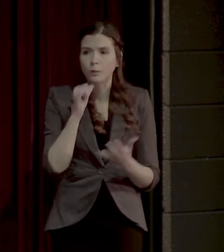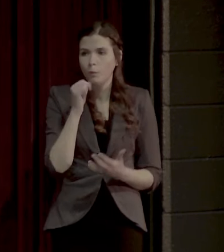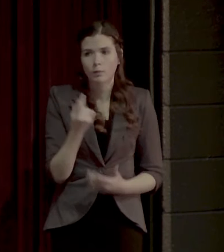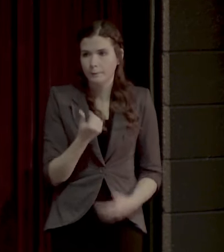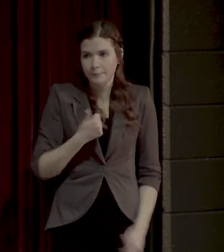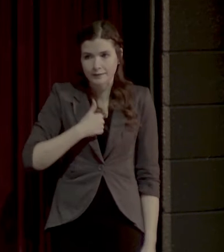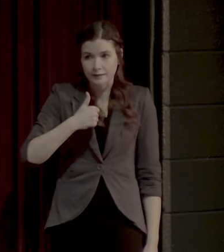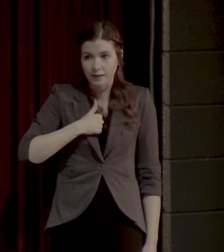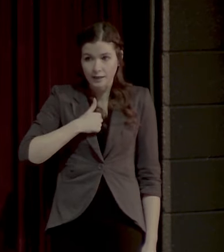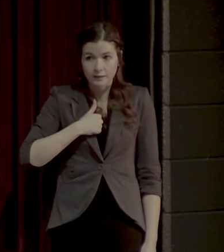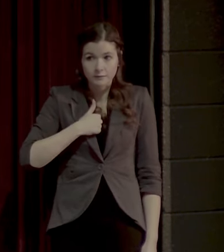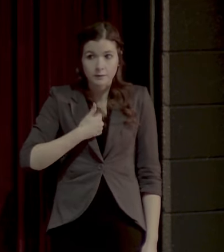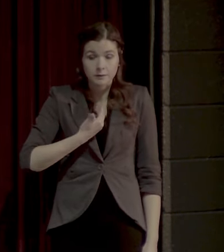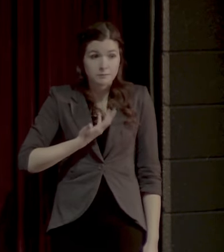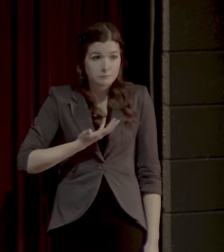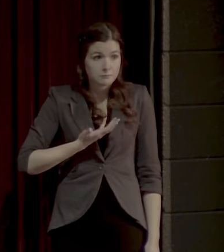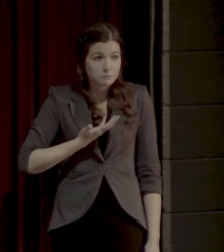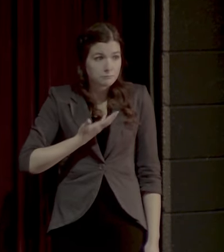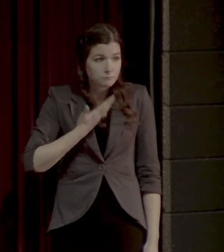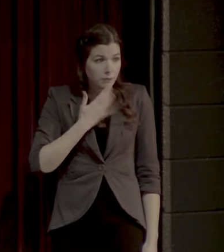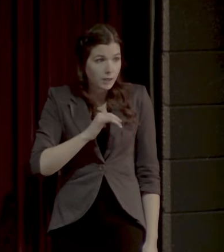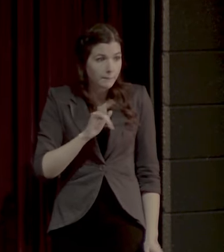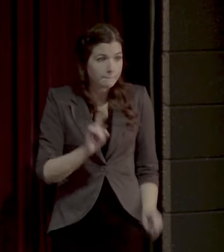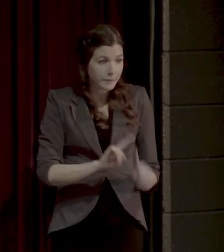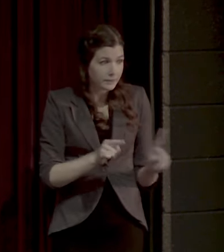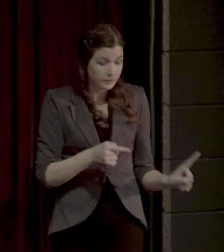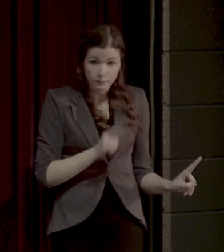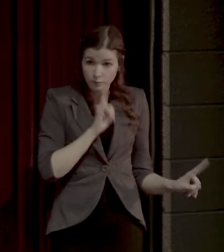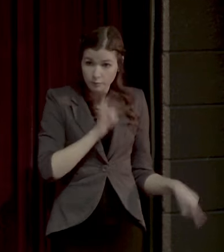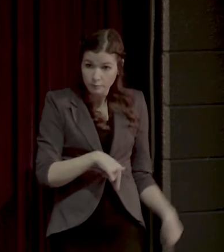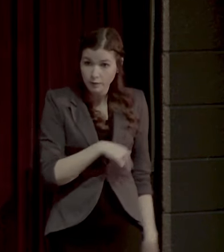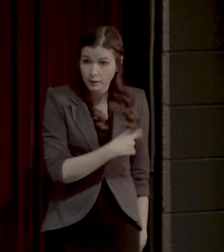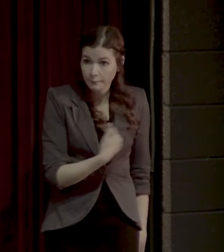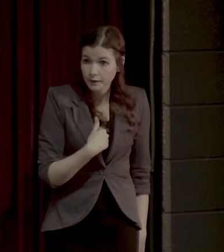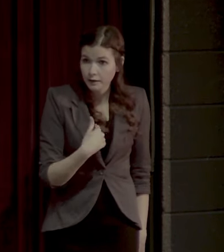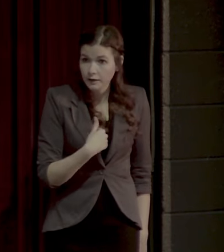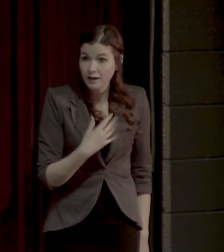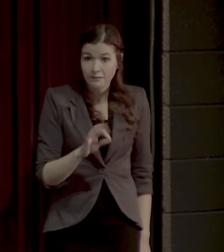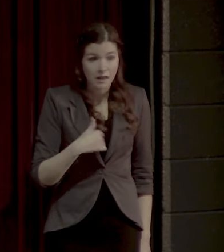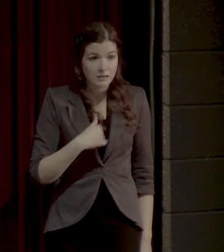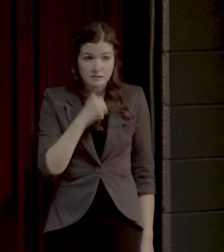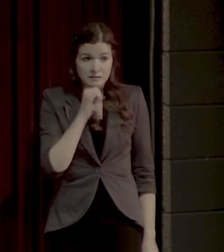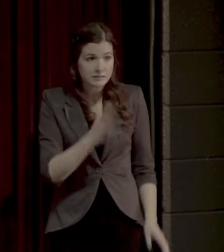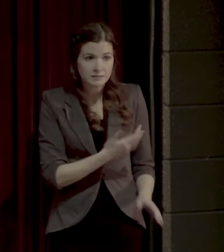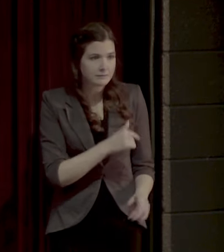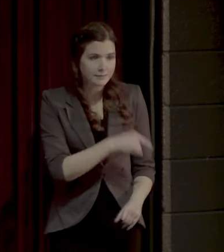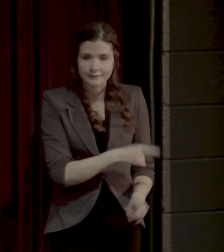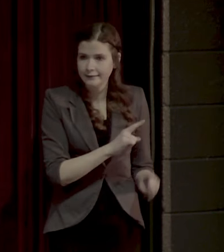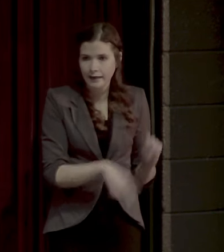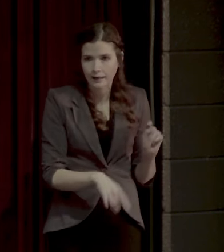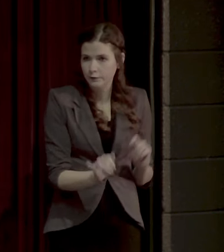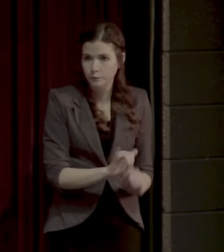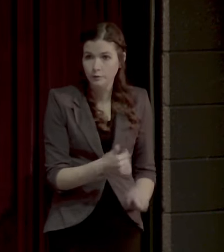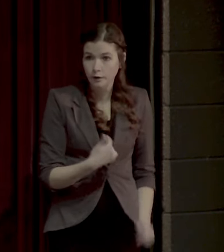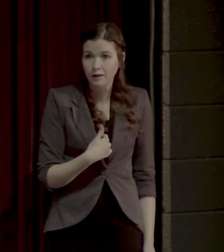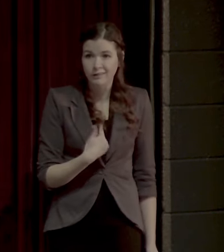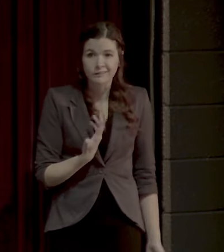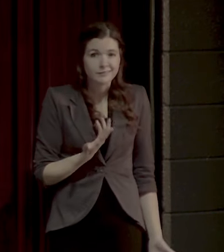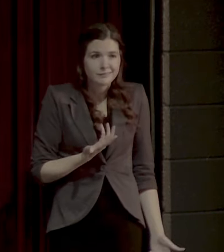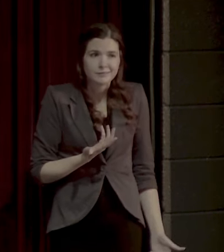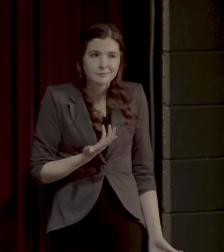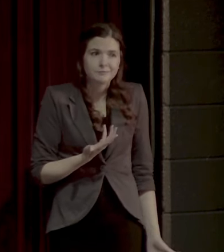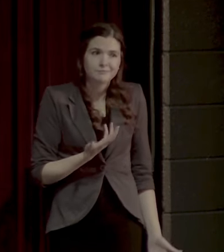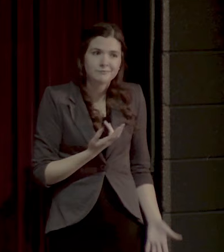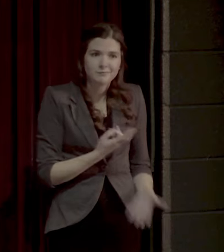down. Brandon's solo was in response to mine, so if I didn't sing, he couldn't either. I let my class down. I let my